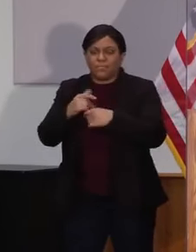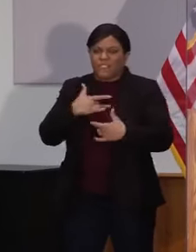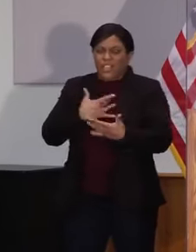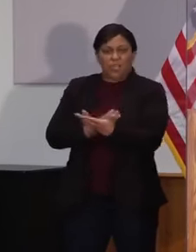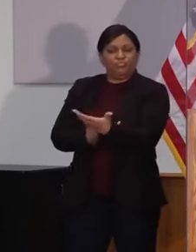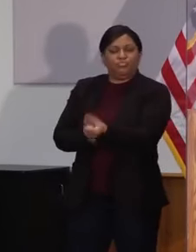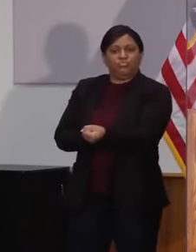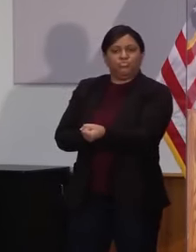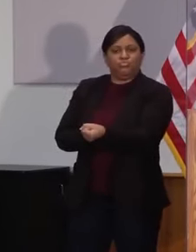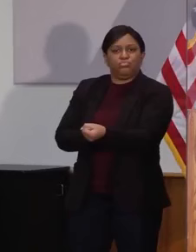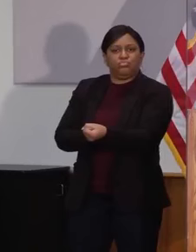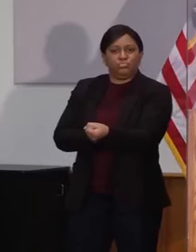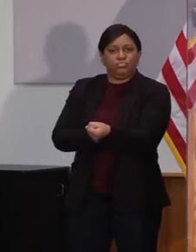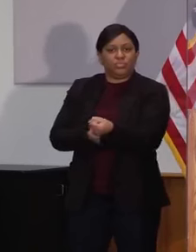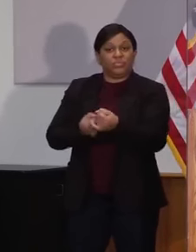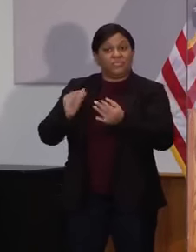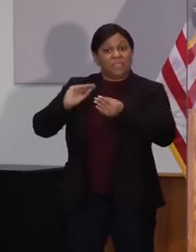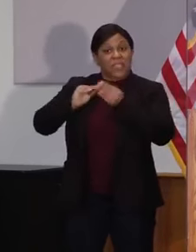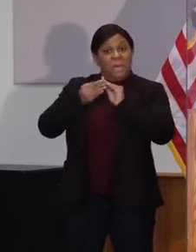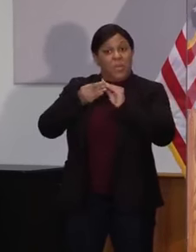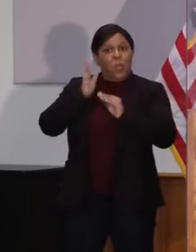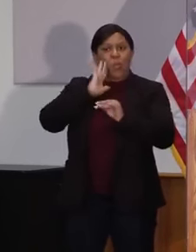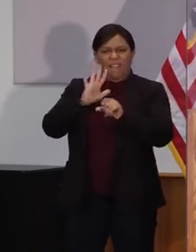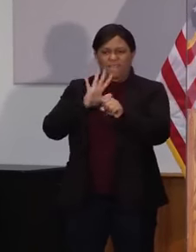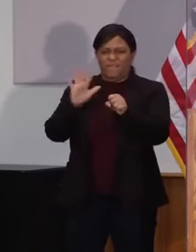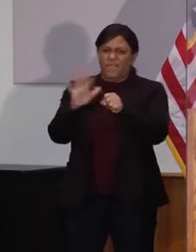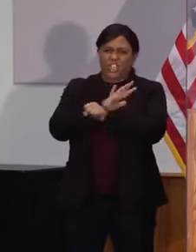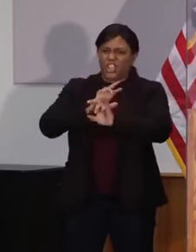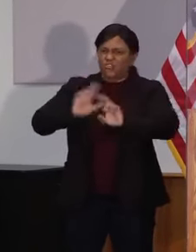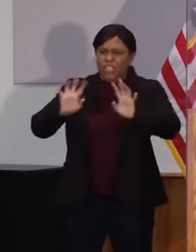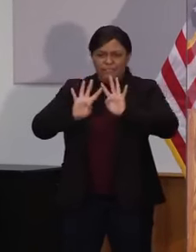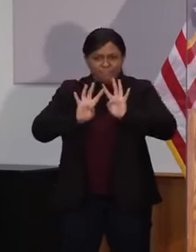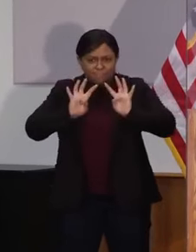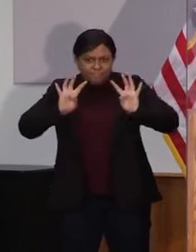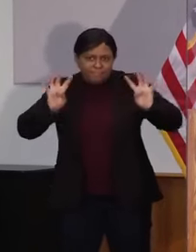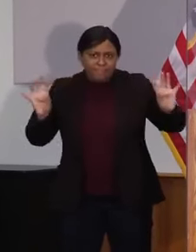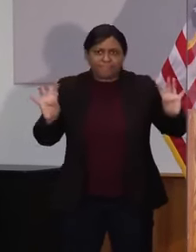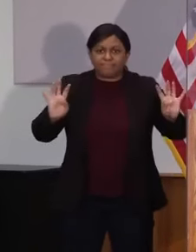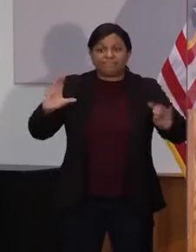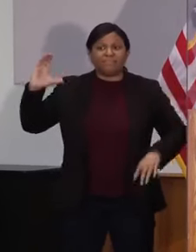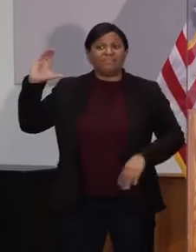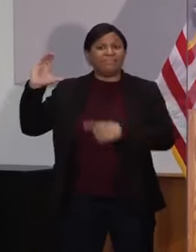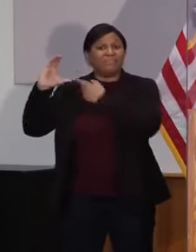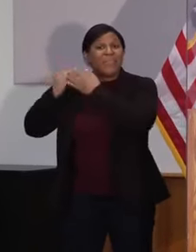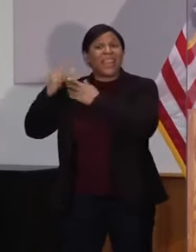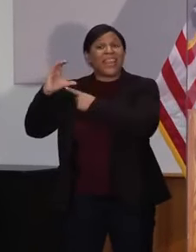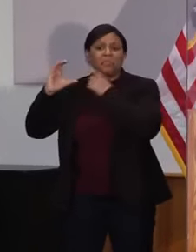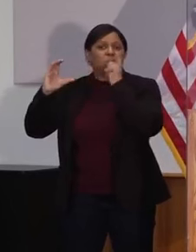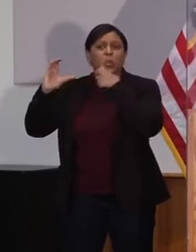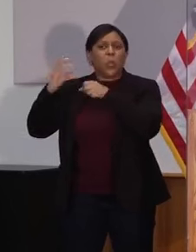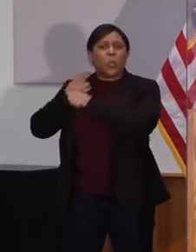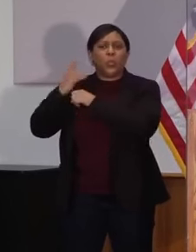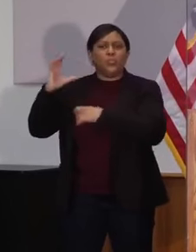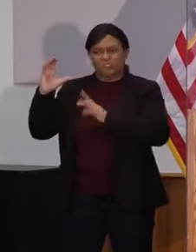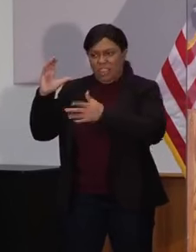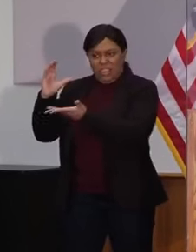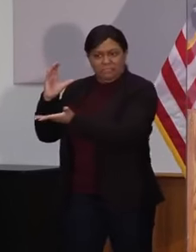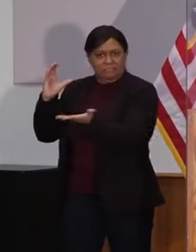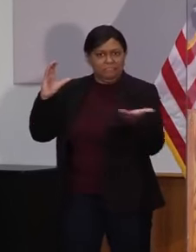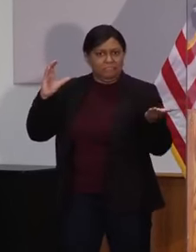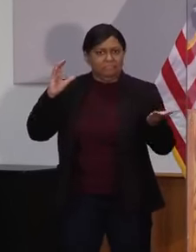our number and that we're going to, in fact, make that number with time to spare because we've been able to make the case that the